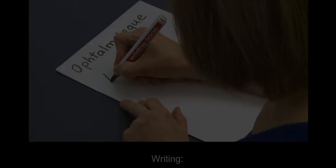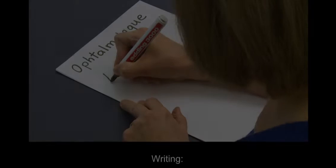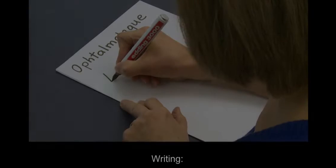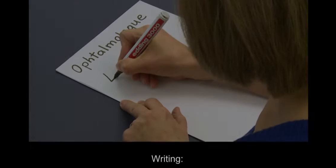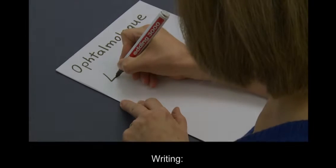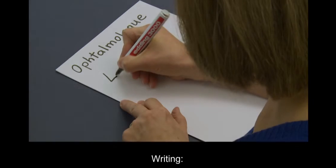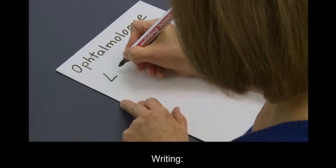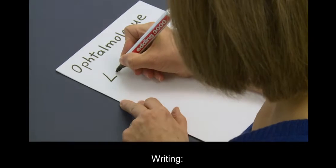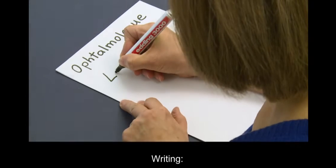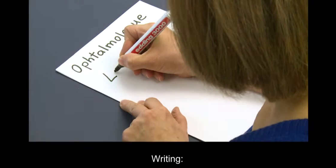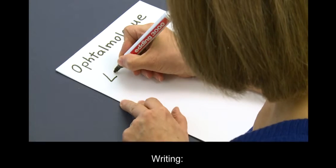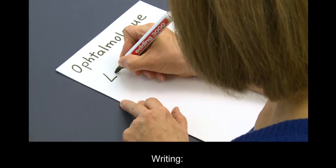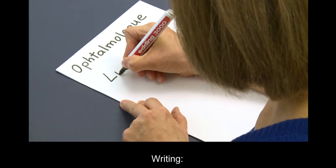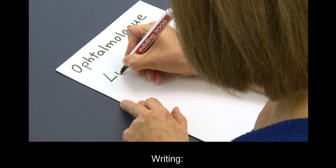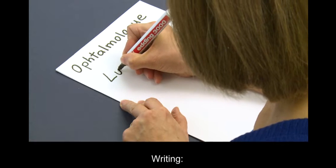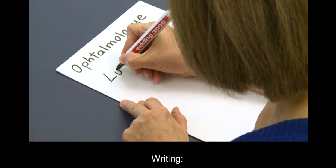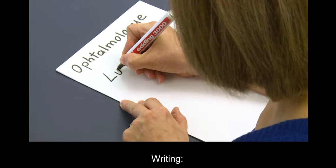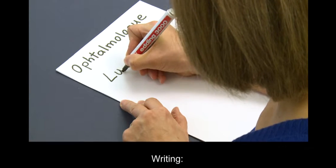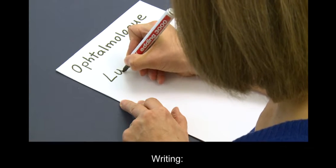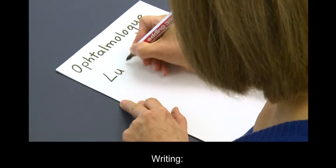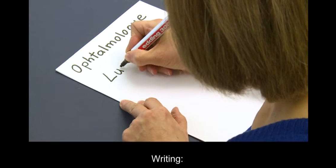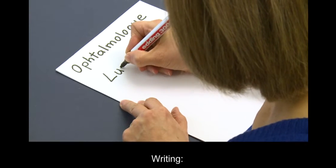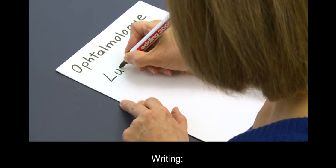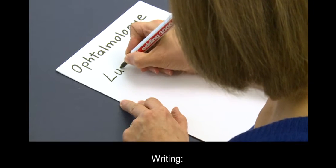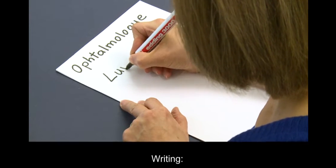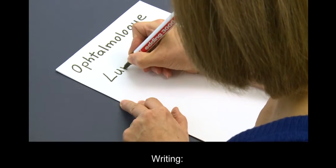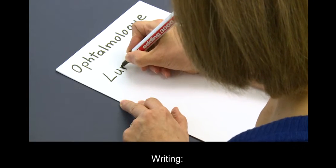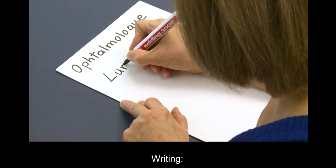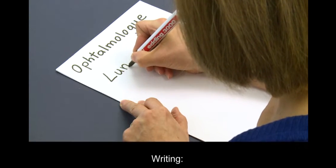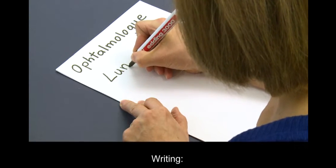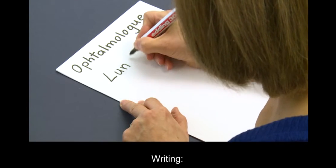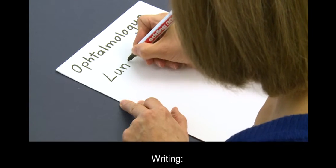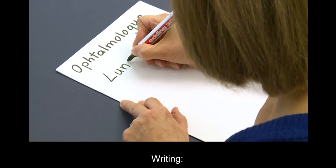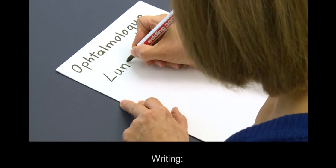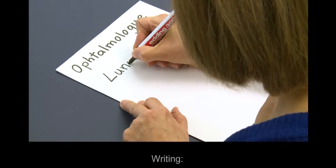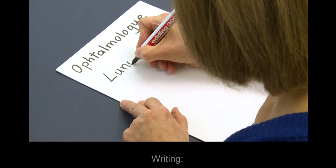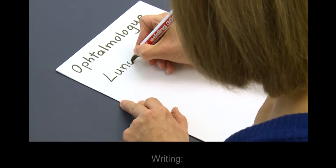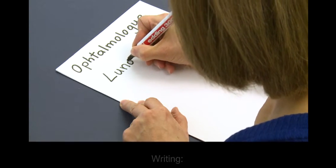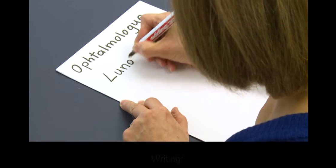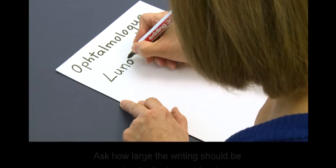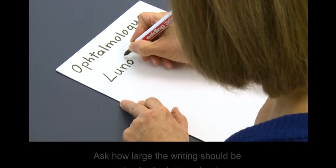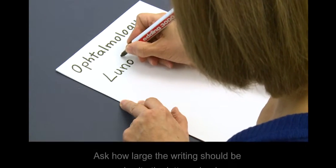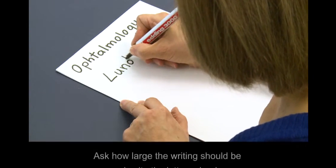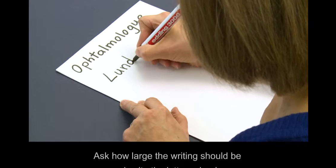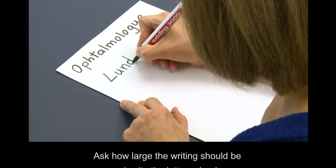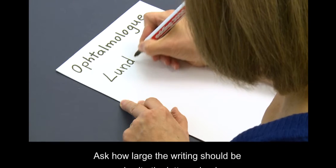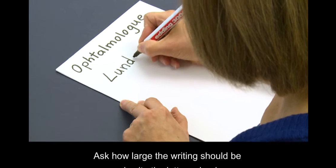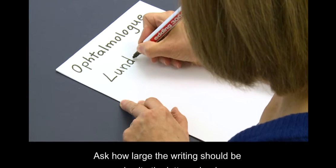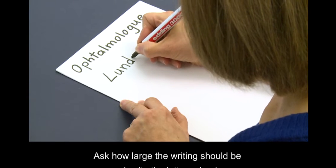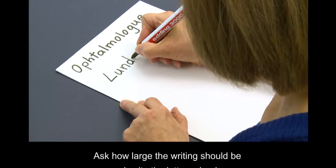Usually, you can write on white paper with a dark-colored pen. Felt-tip pens are best. Ask how